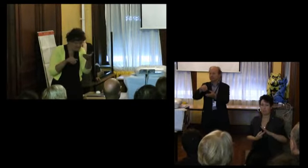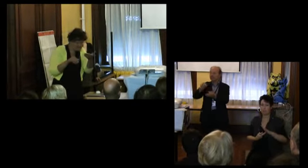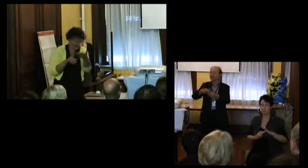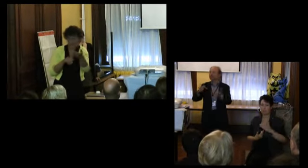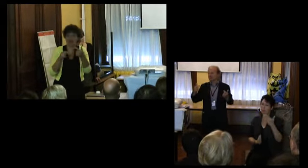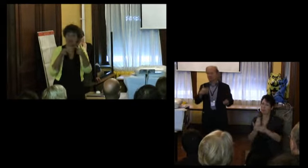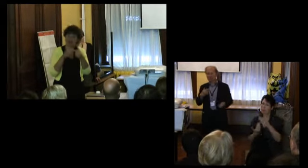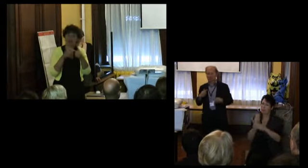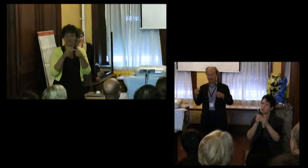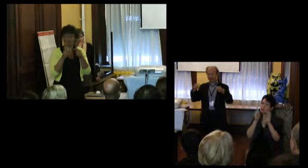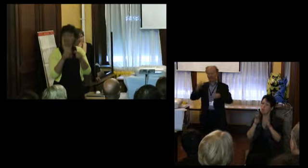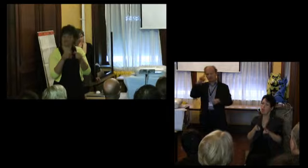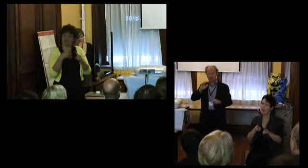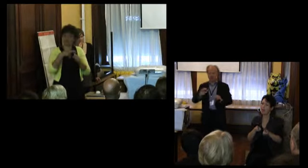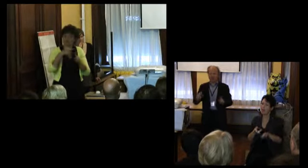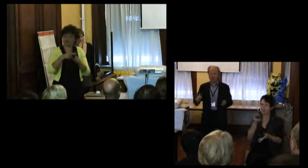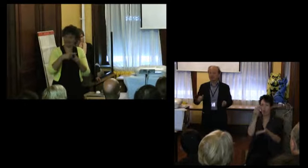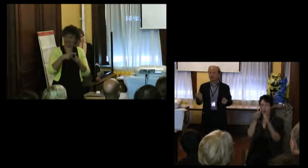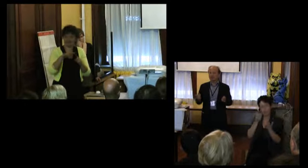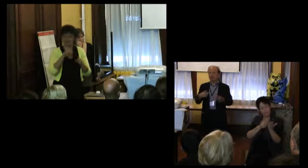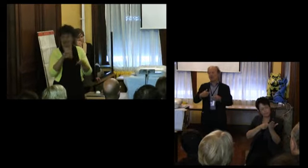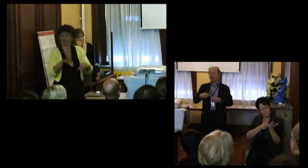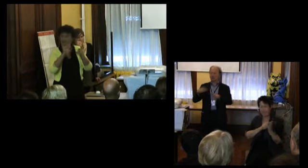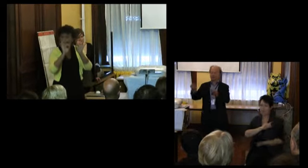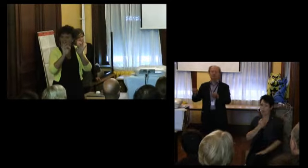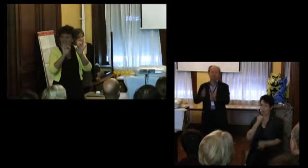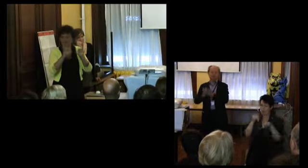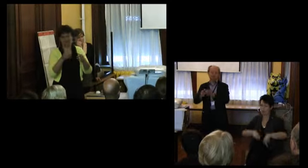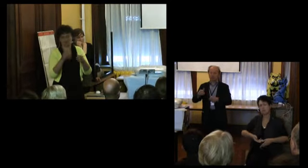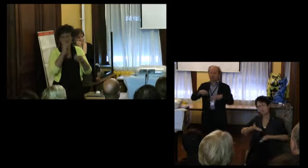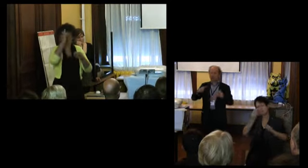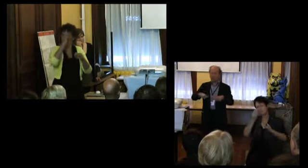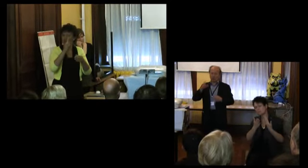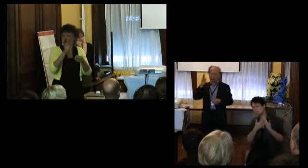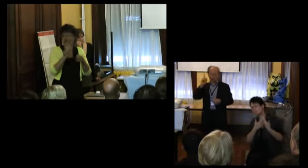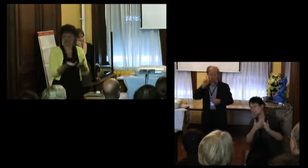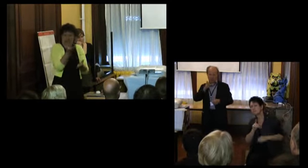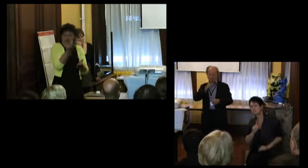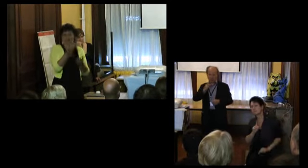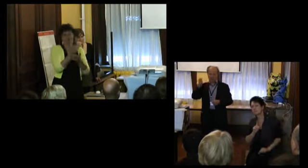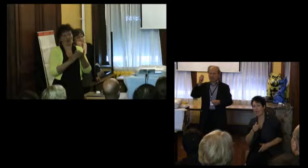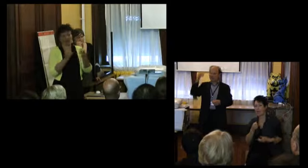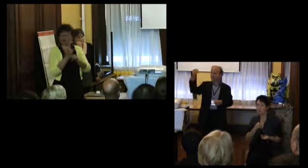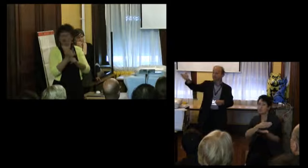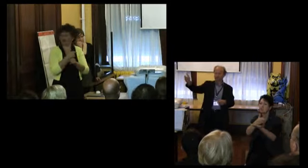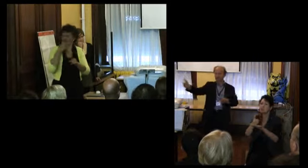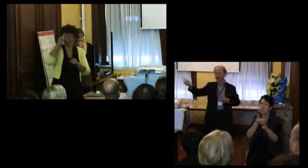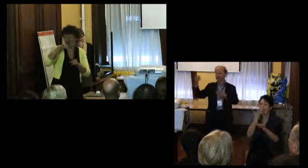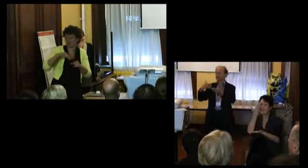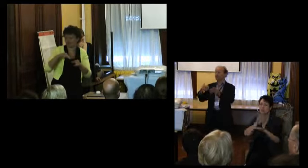modern way of learning, and that's why I'm here to learn them and give my experience to the